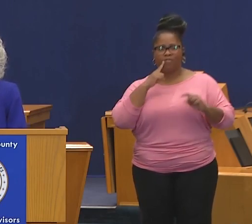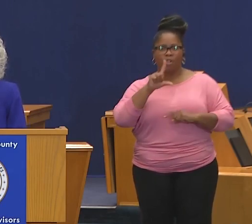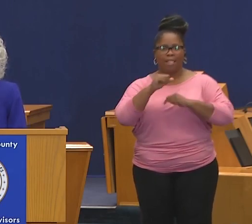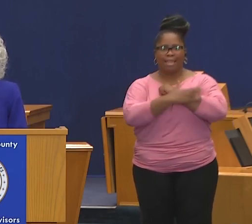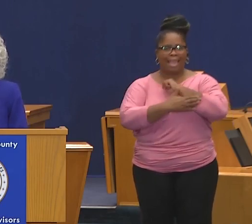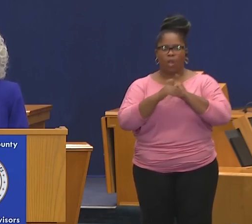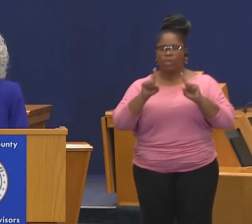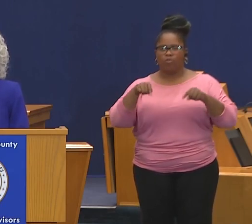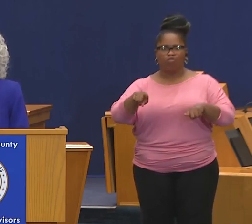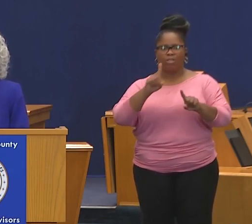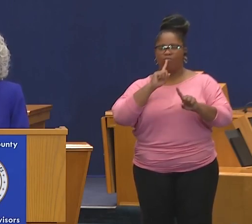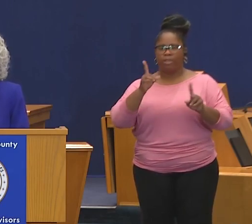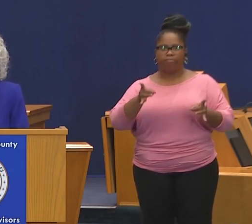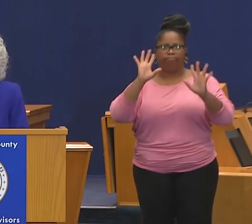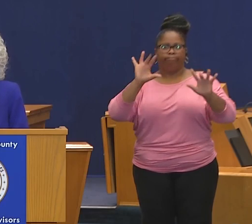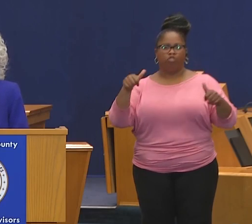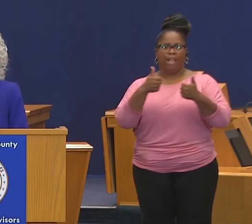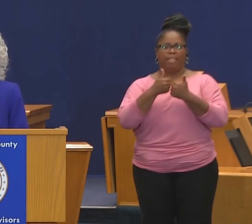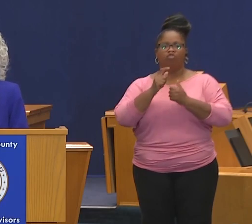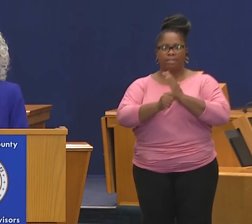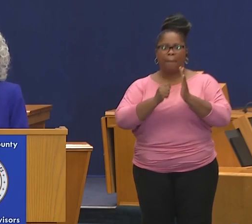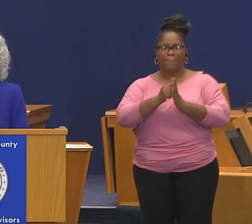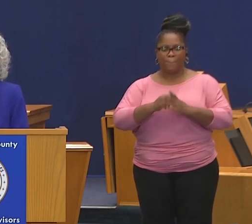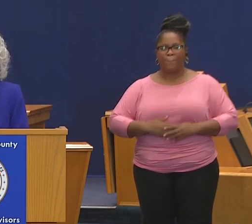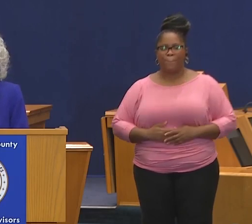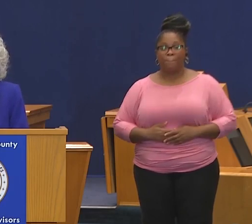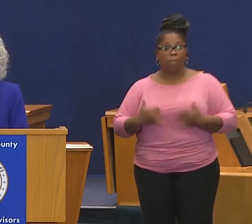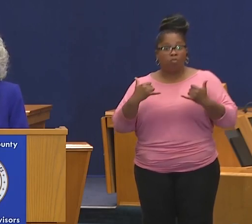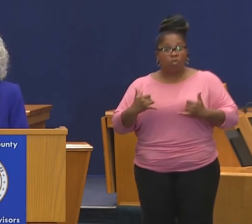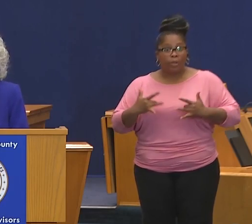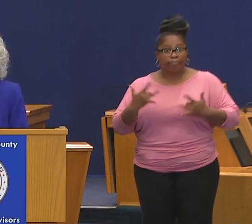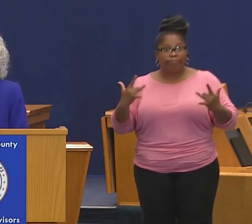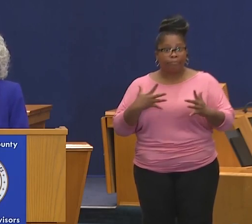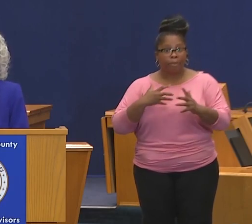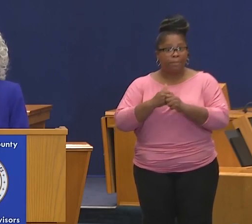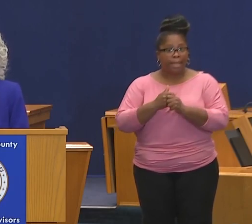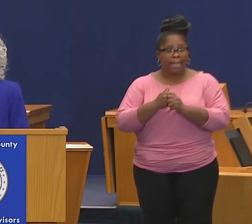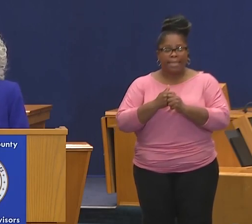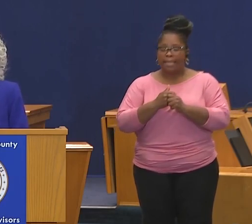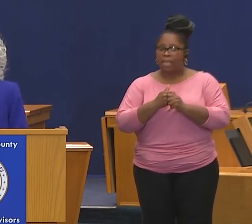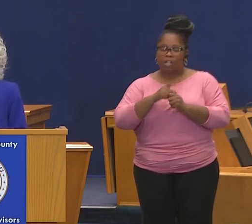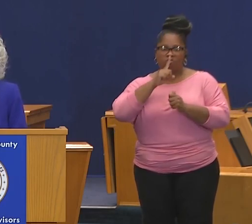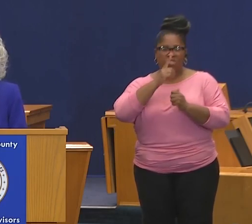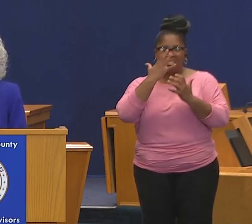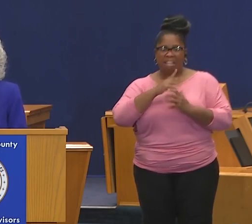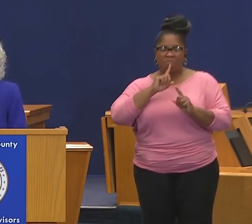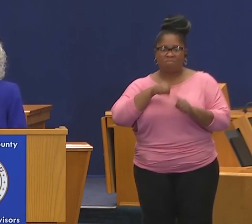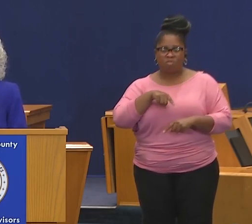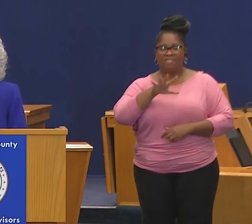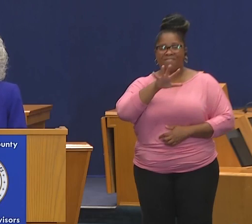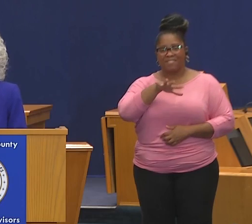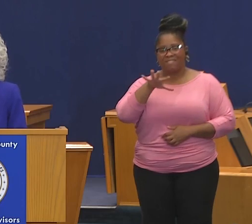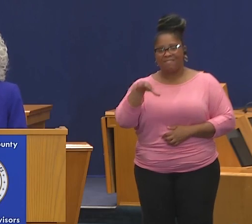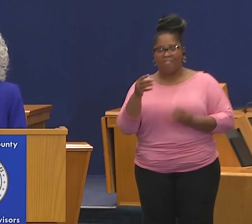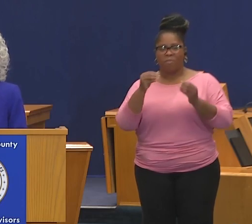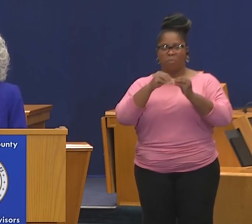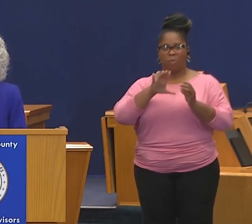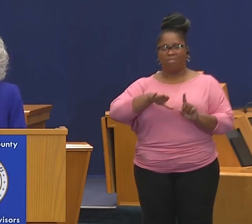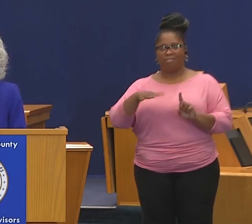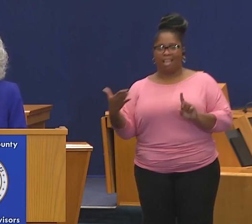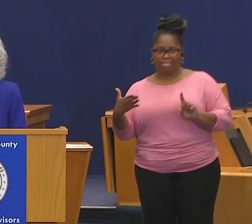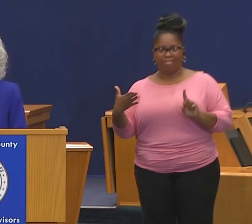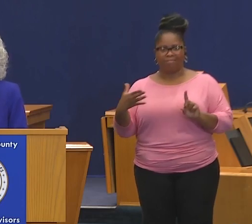challenging time. To update you on our current status, I'm really sad to report 55 additional deaths